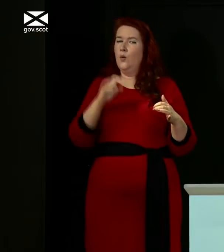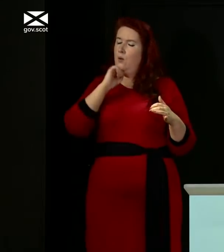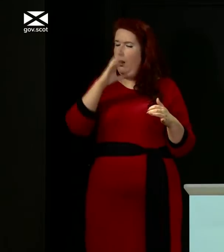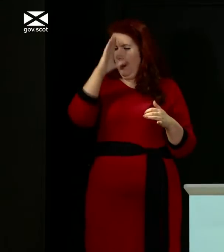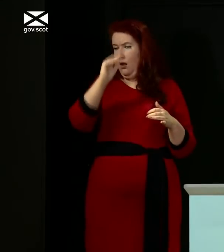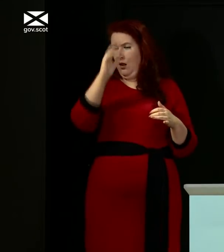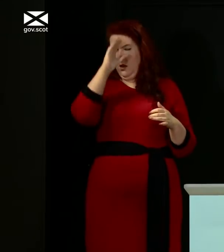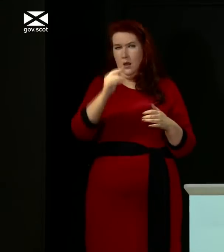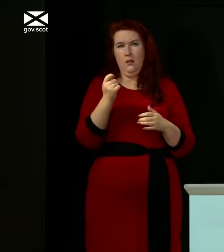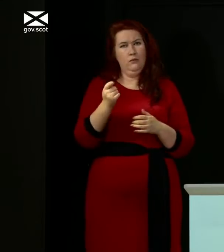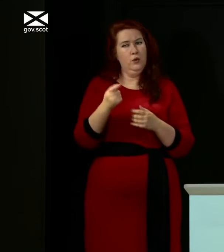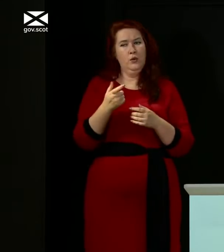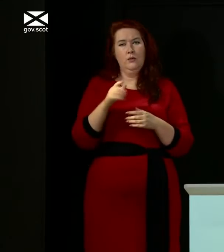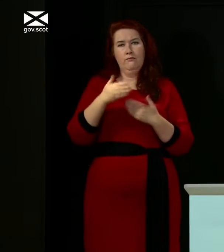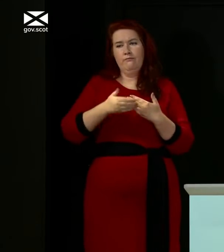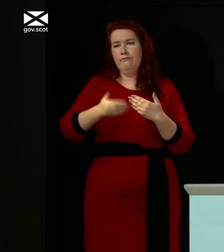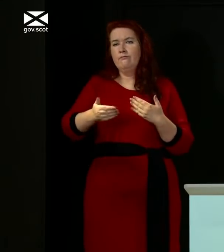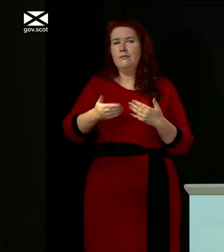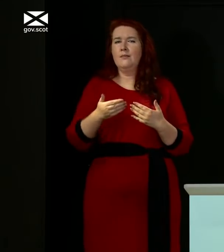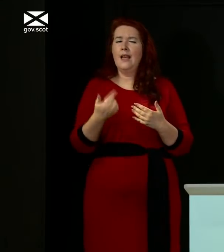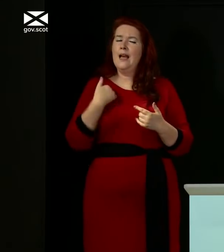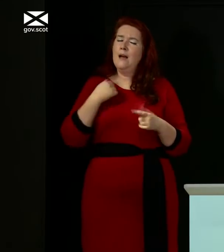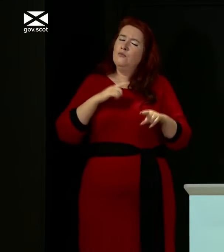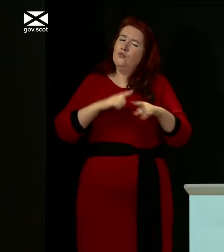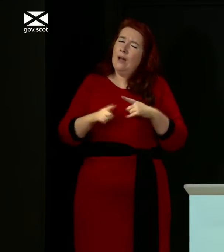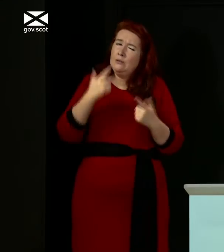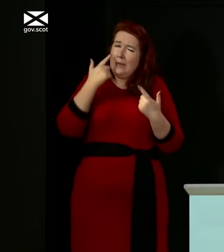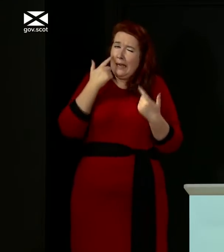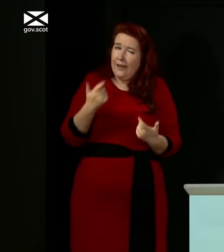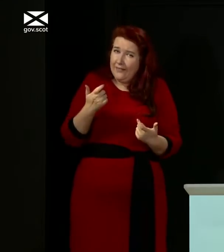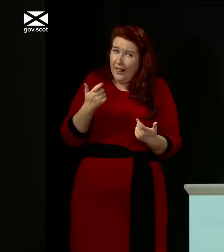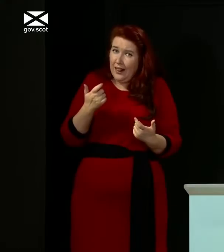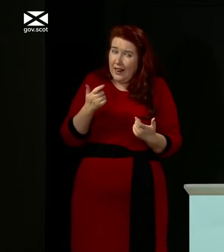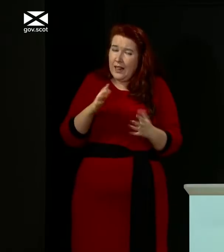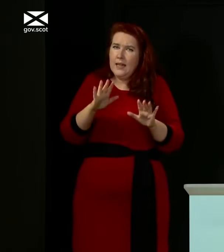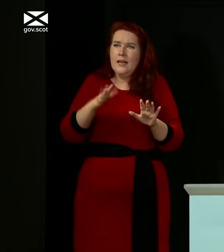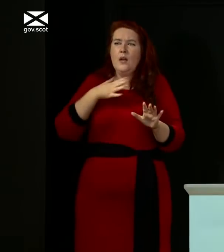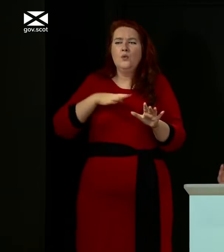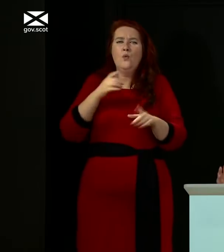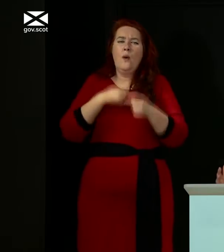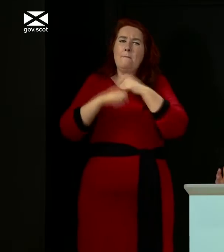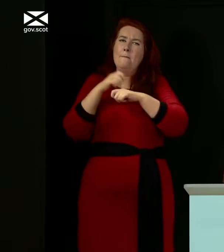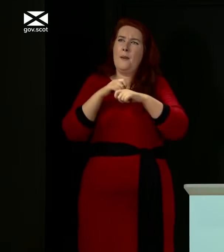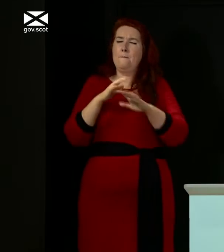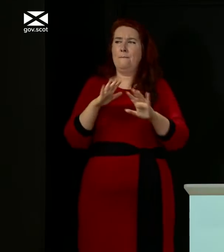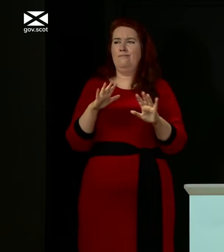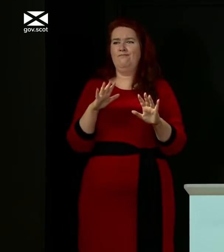as we can. I'm trying to be reasonably cautious in what I say because I don't want to get into a position where we're,